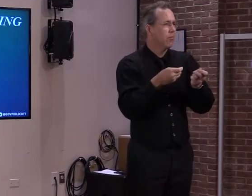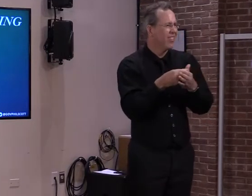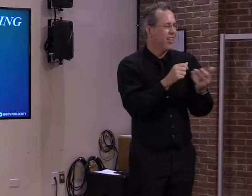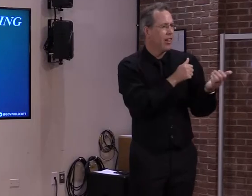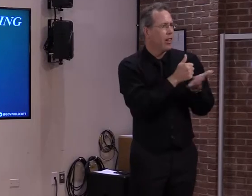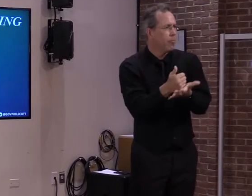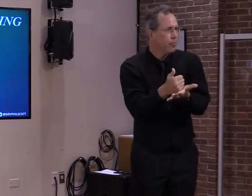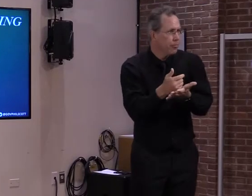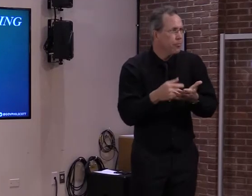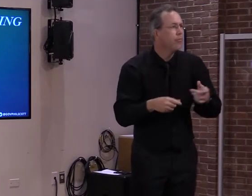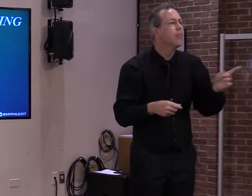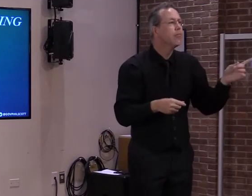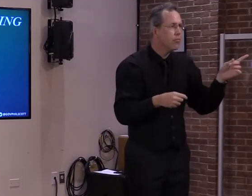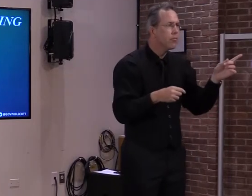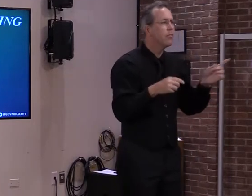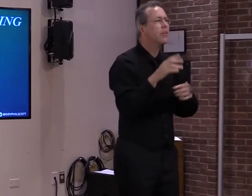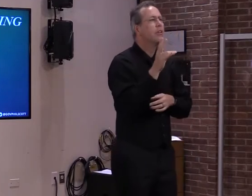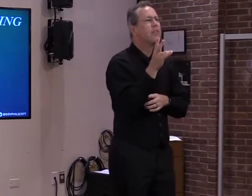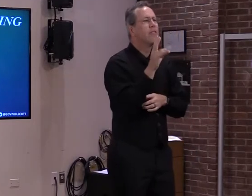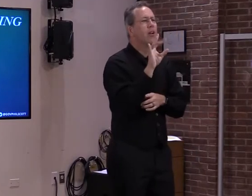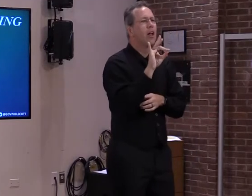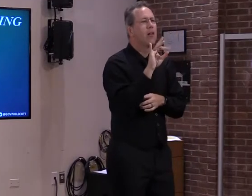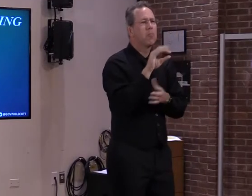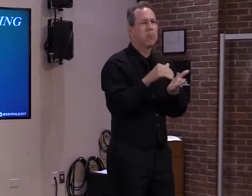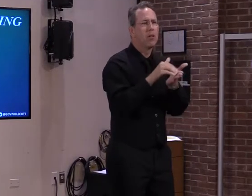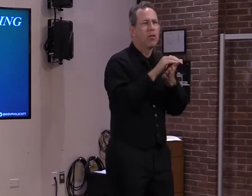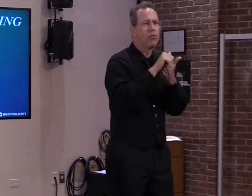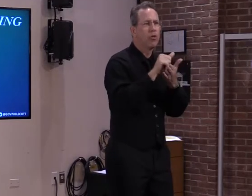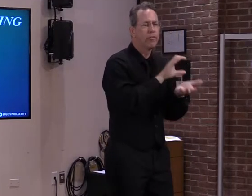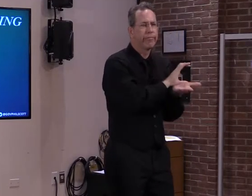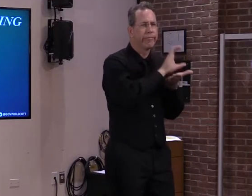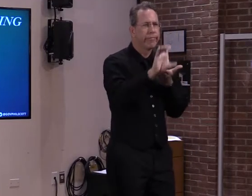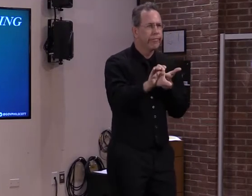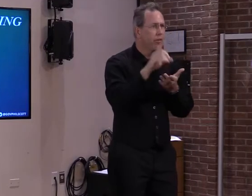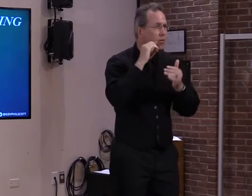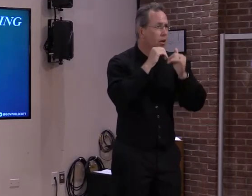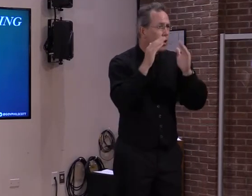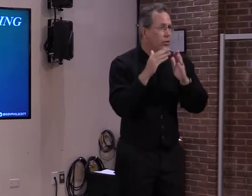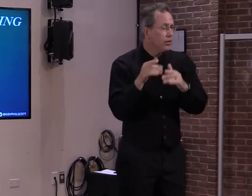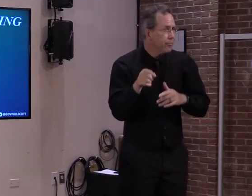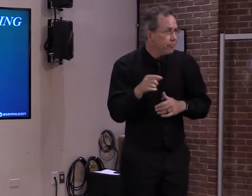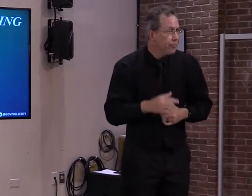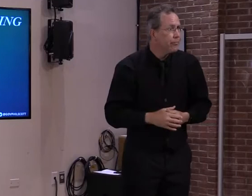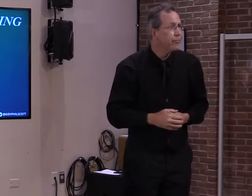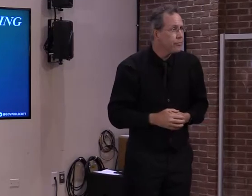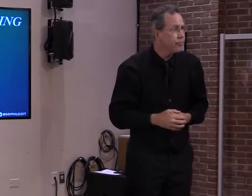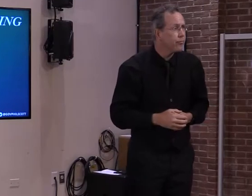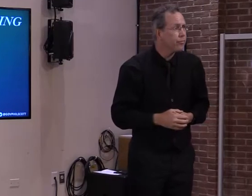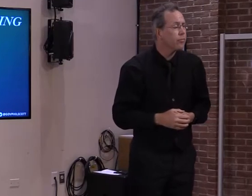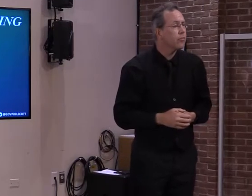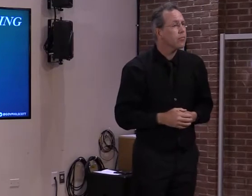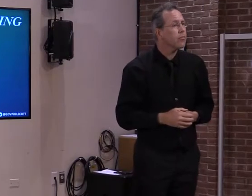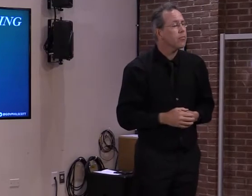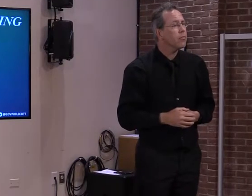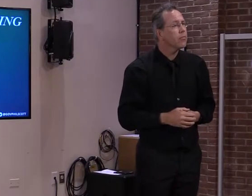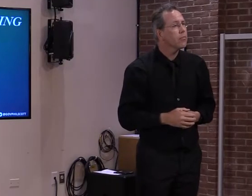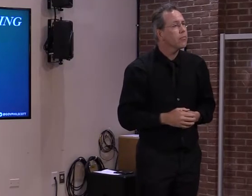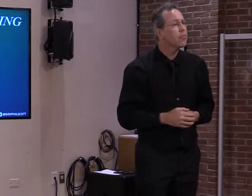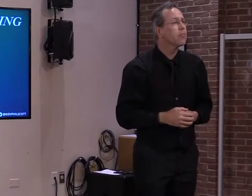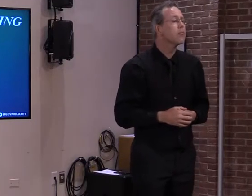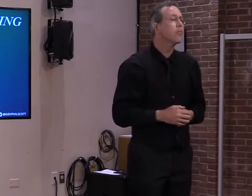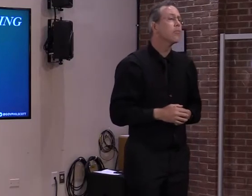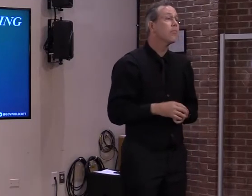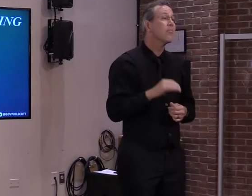state fiscal year 2022 pegged the cost rising to $108 million if the program did not undergo